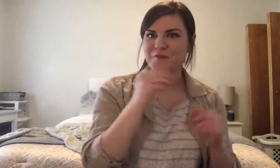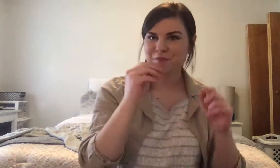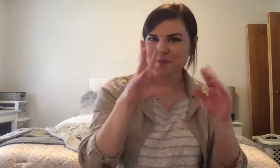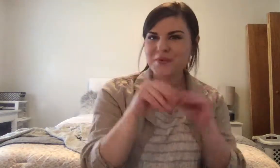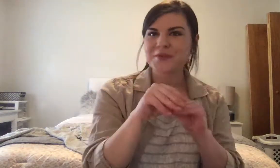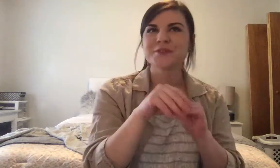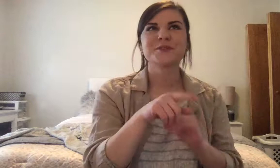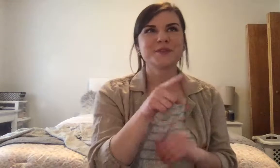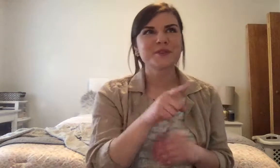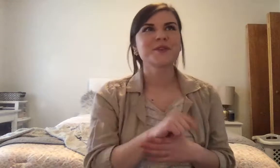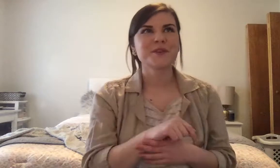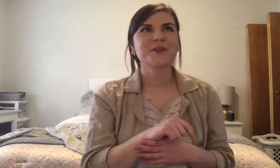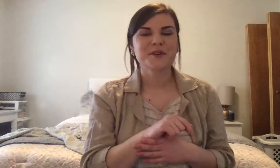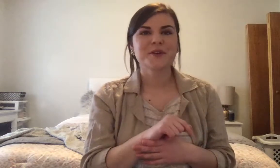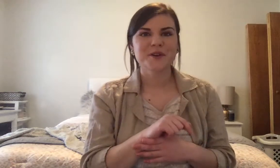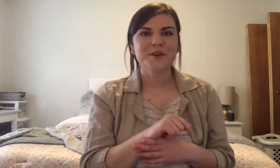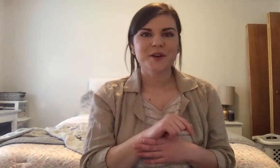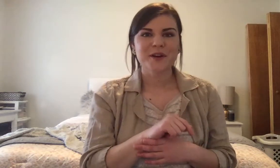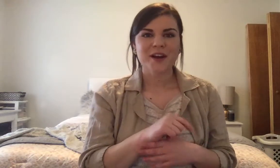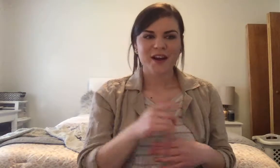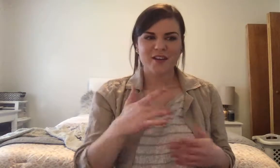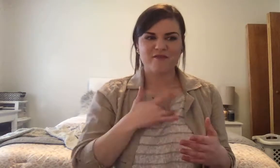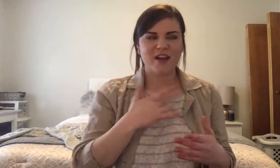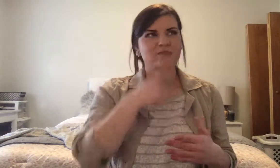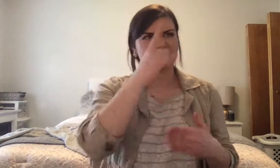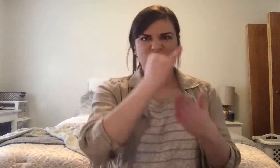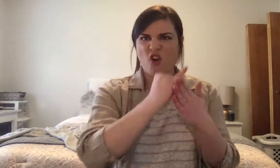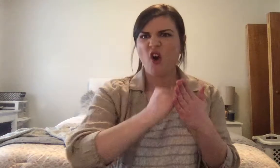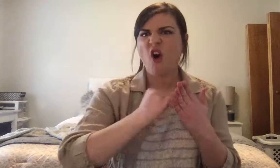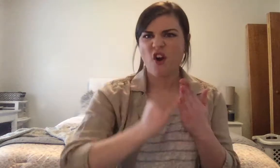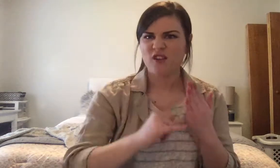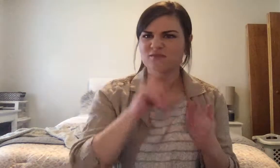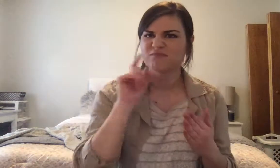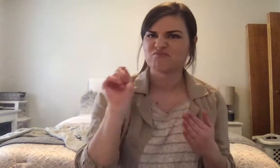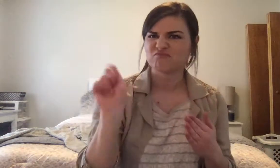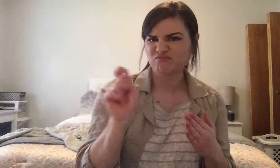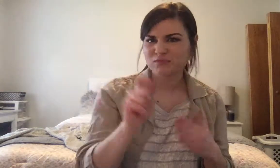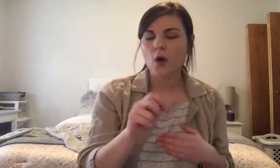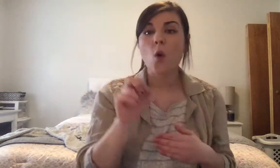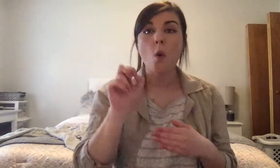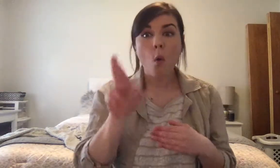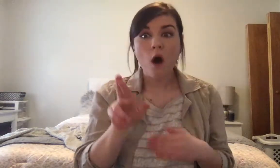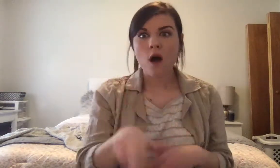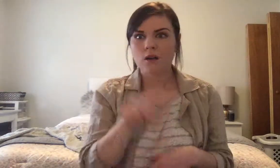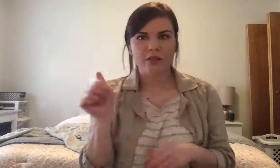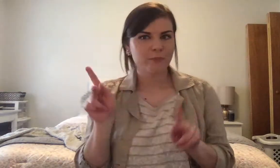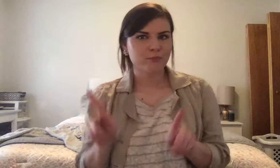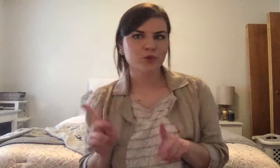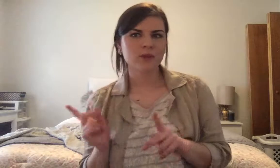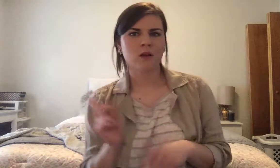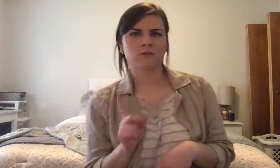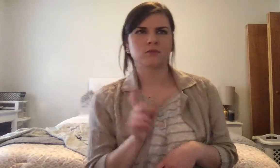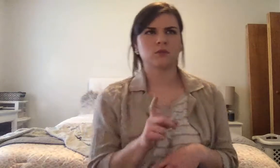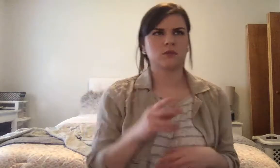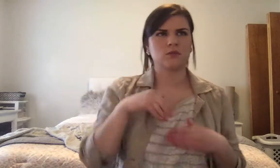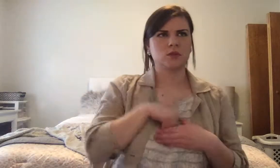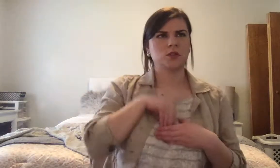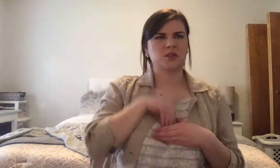of, an artistic expression, or there'll be a person who comes up and they're disgusted by it and they don't like it